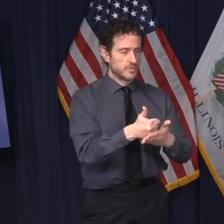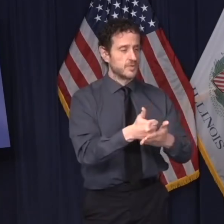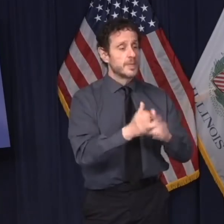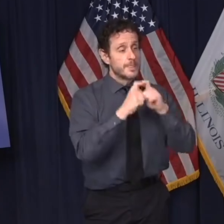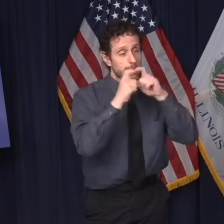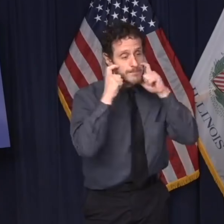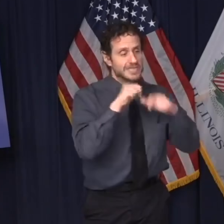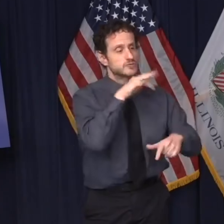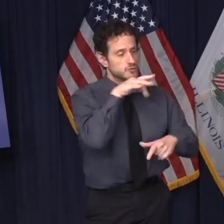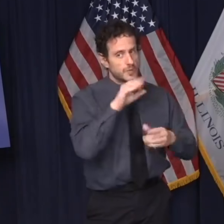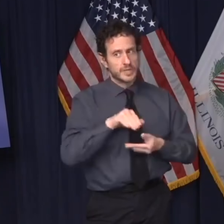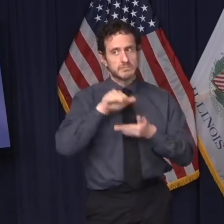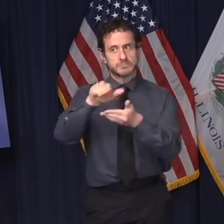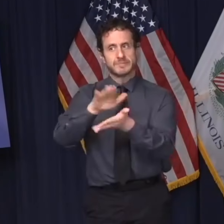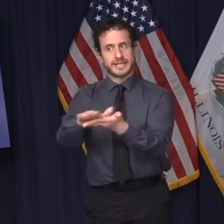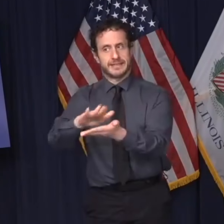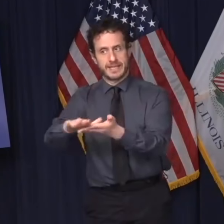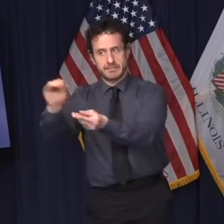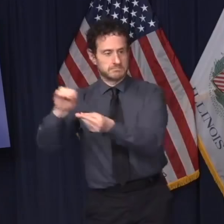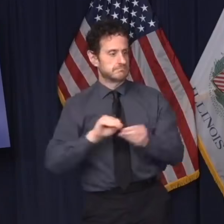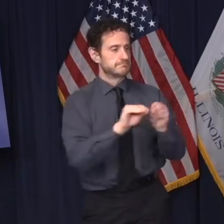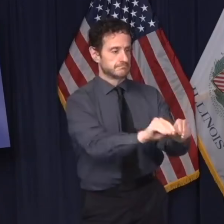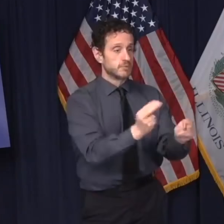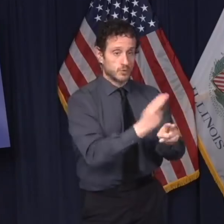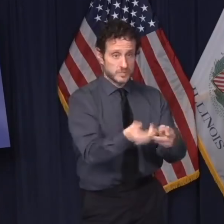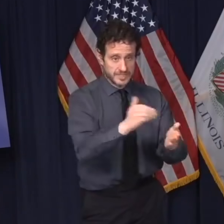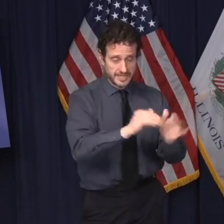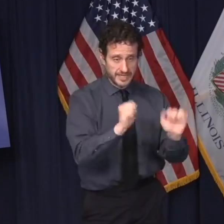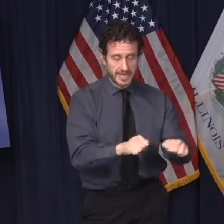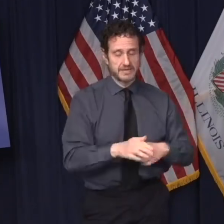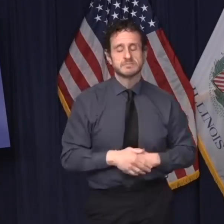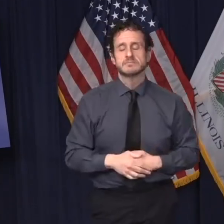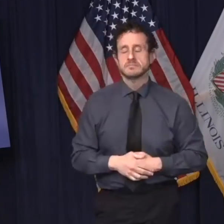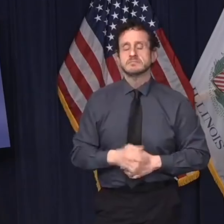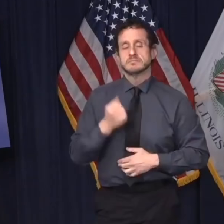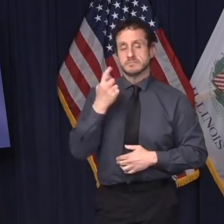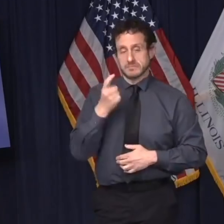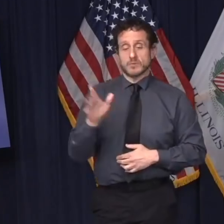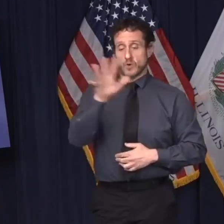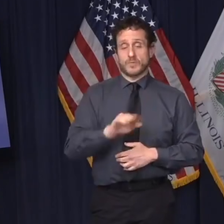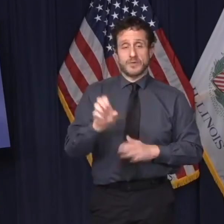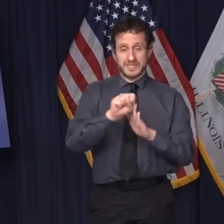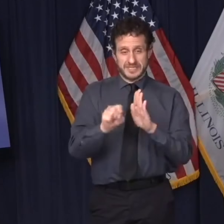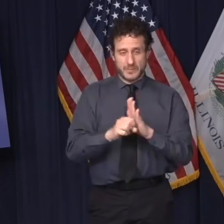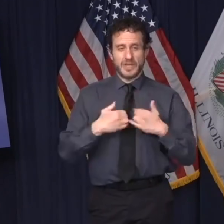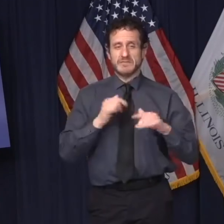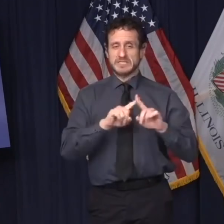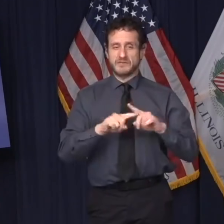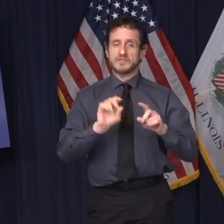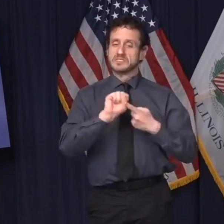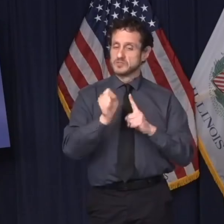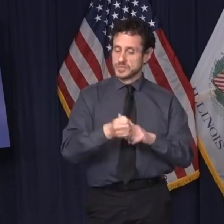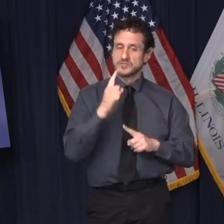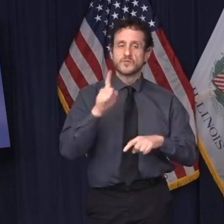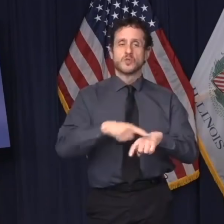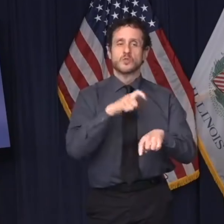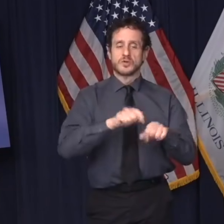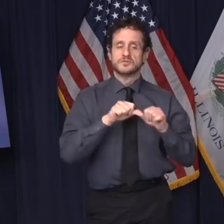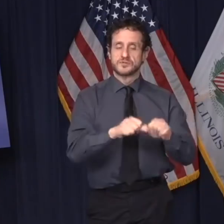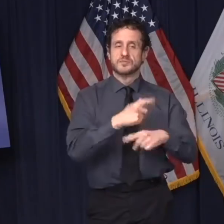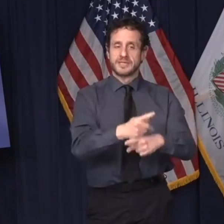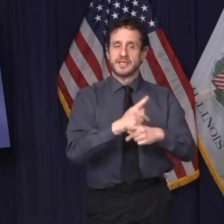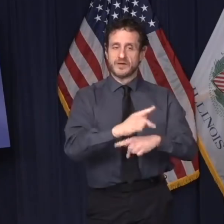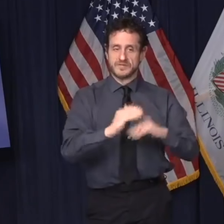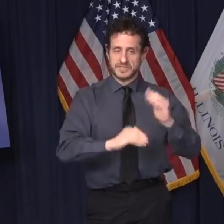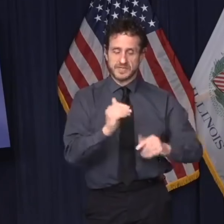work at long-term care facilities around the state. 9 days ago, I walked you through our efforts to protect our